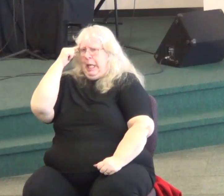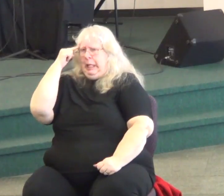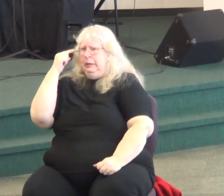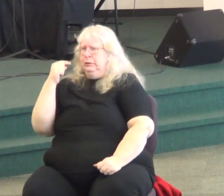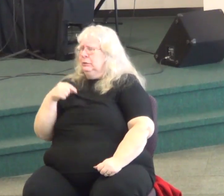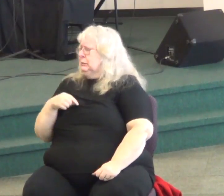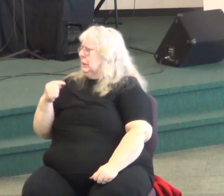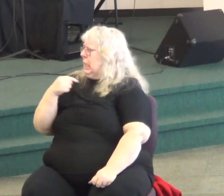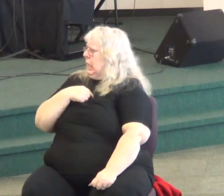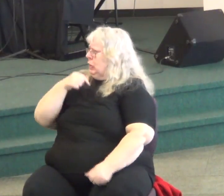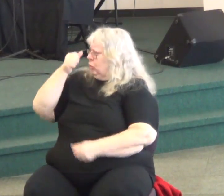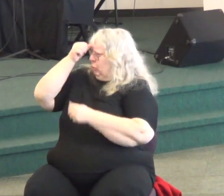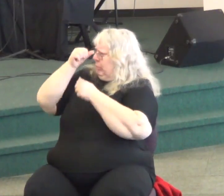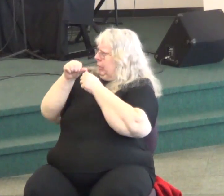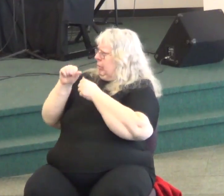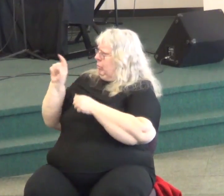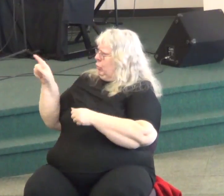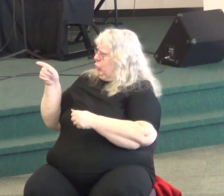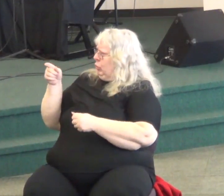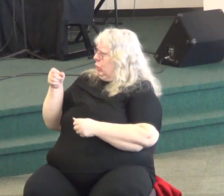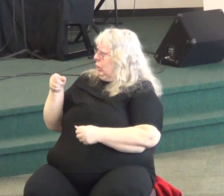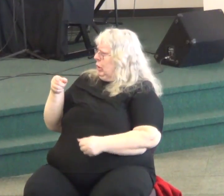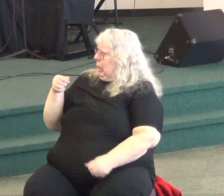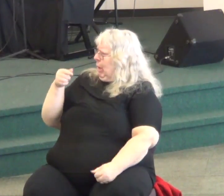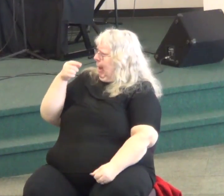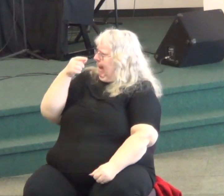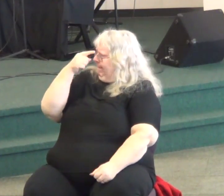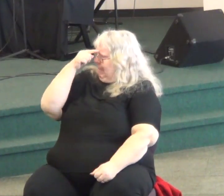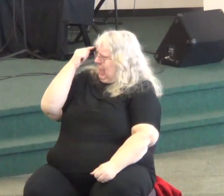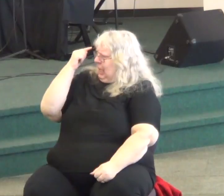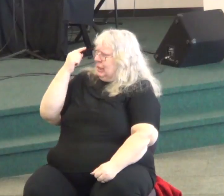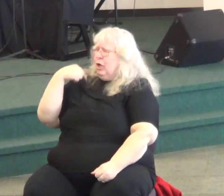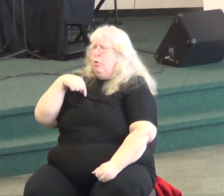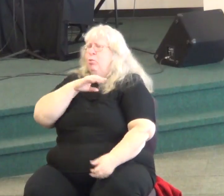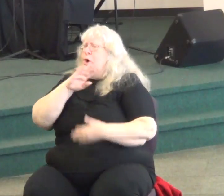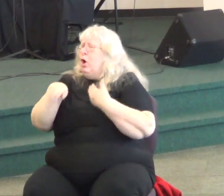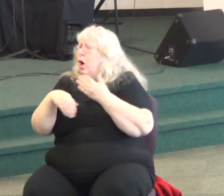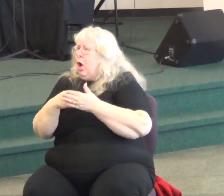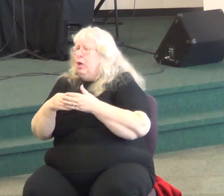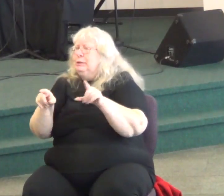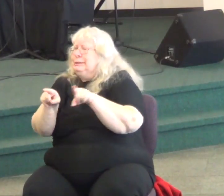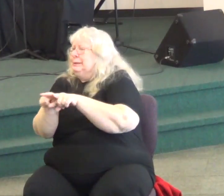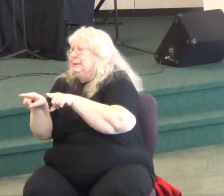We all look the same, church. We're sinners saved by grace.